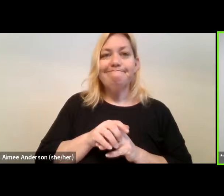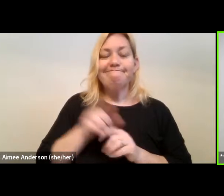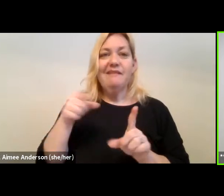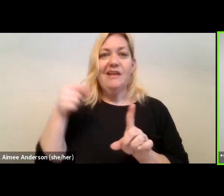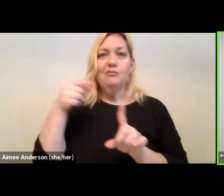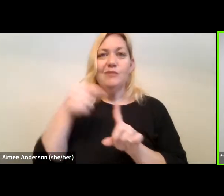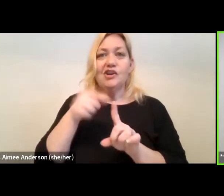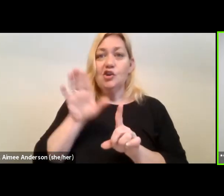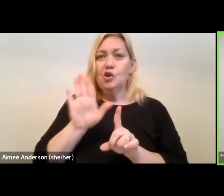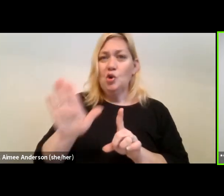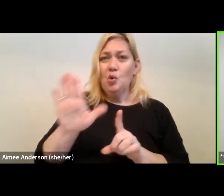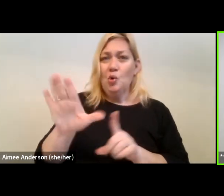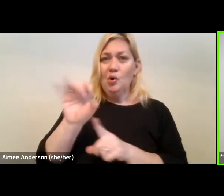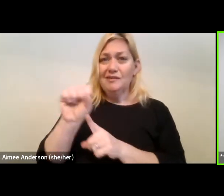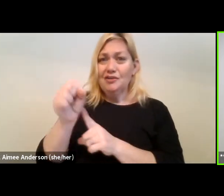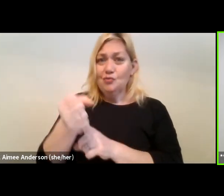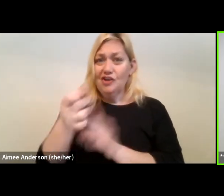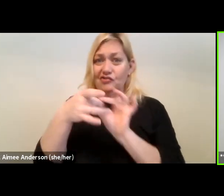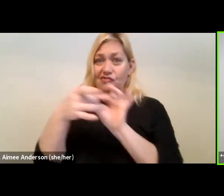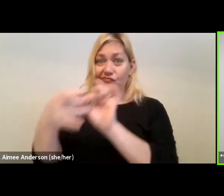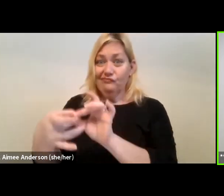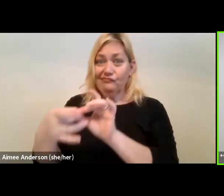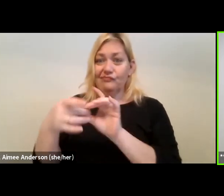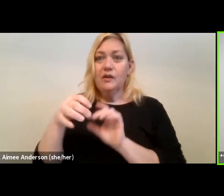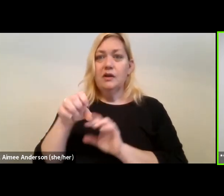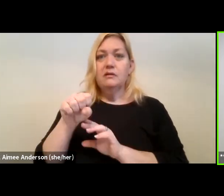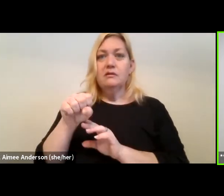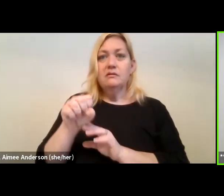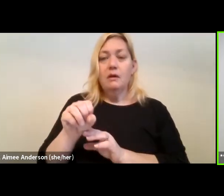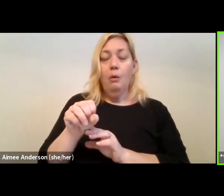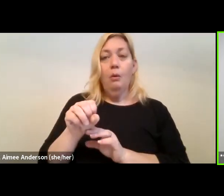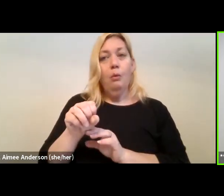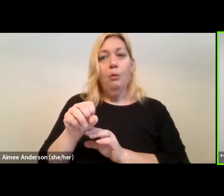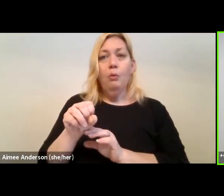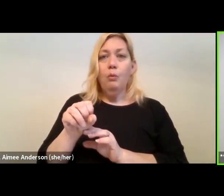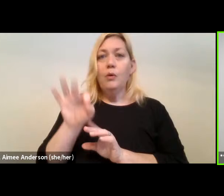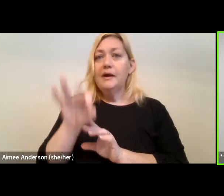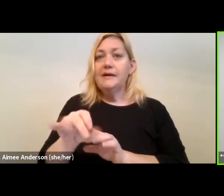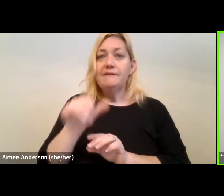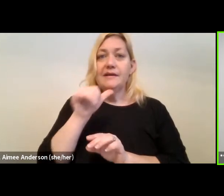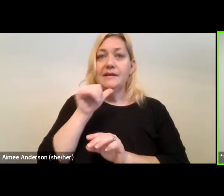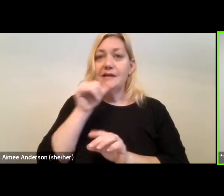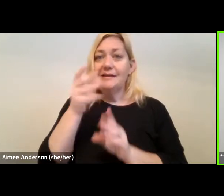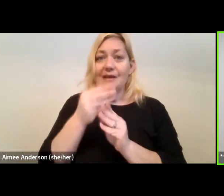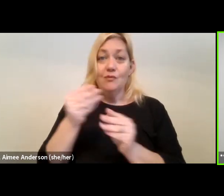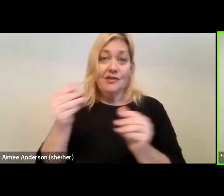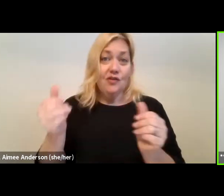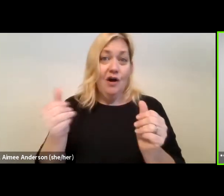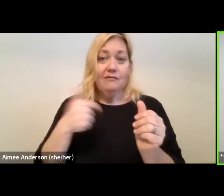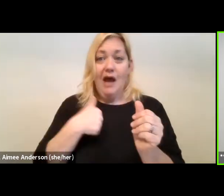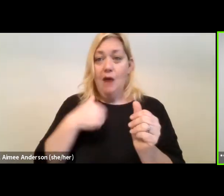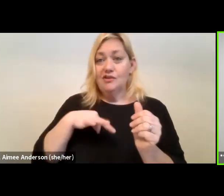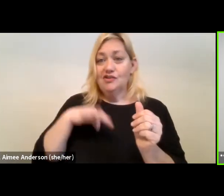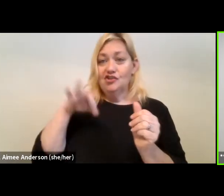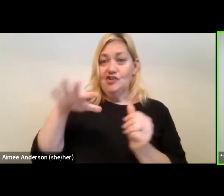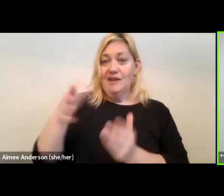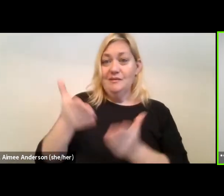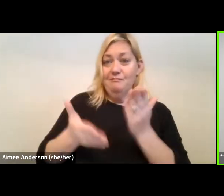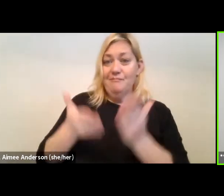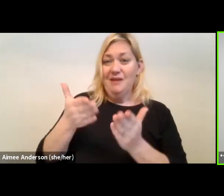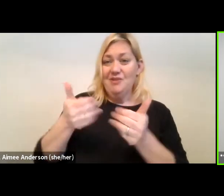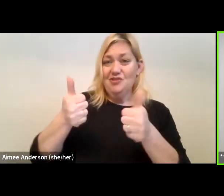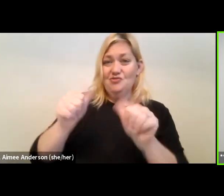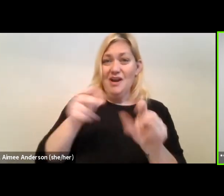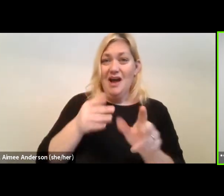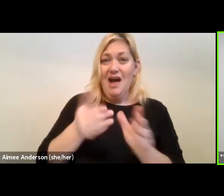particular to your situation. So if it doesn't get resolved, I would suggest maybe you try to